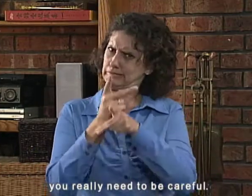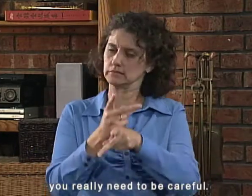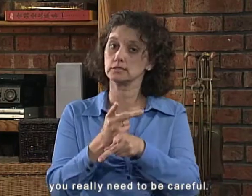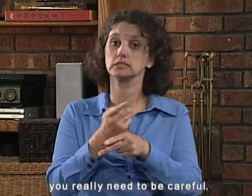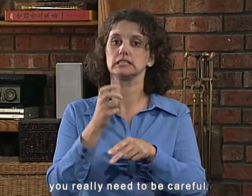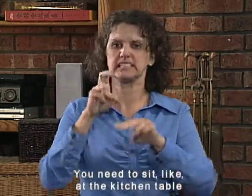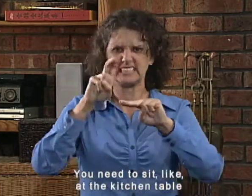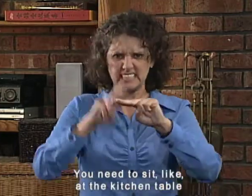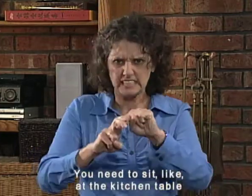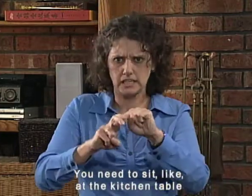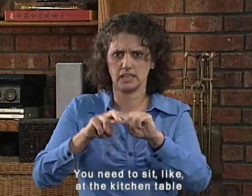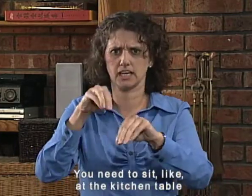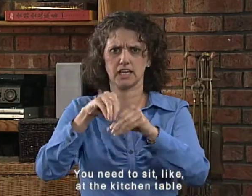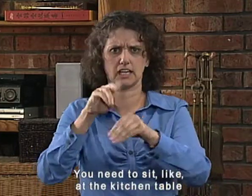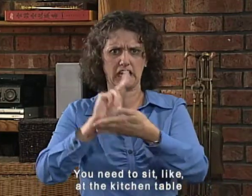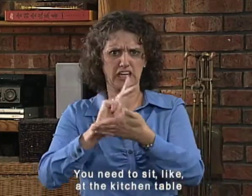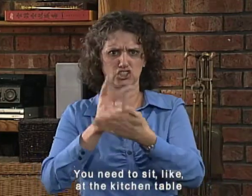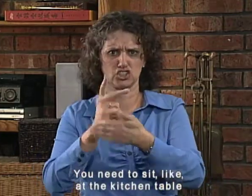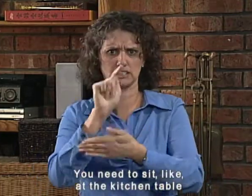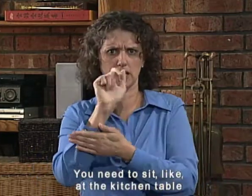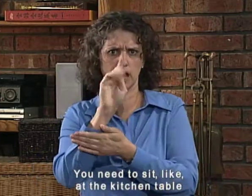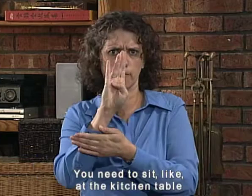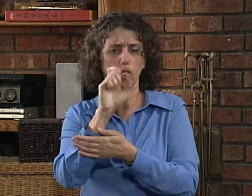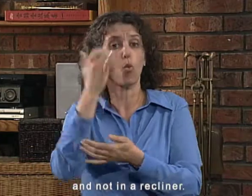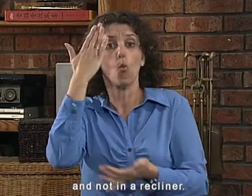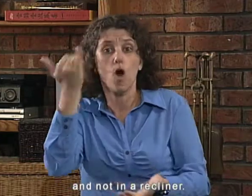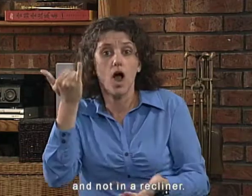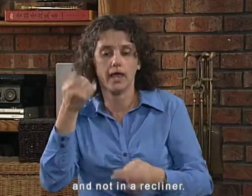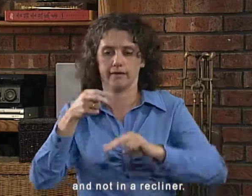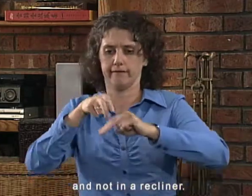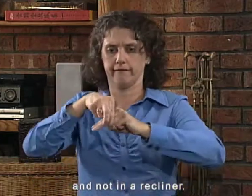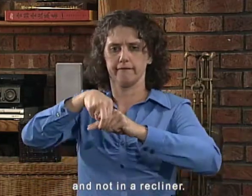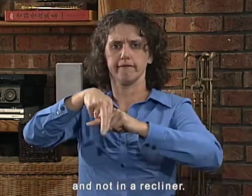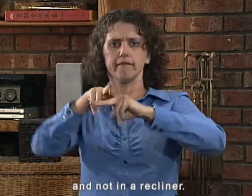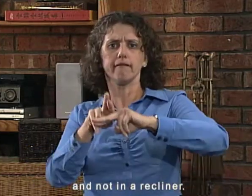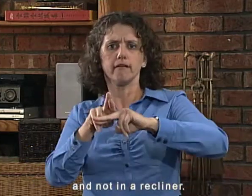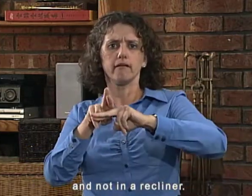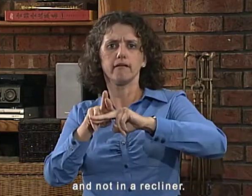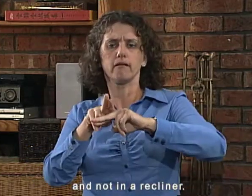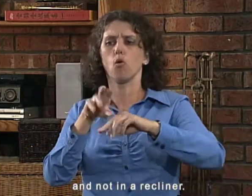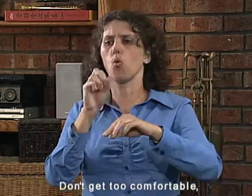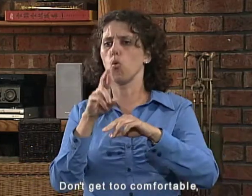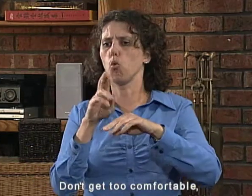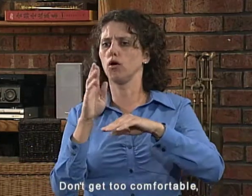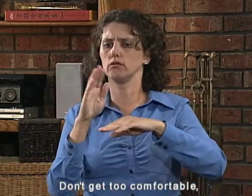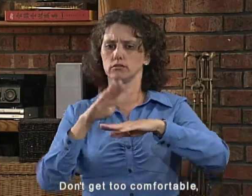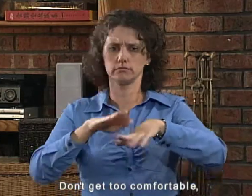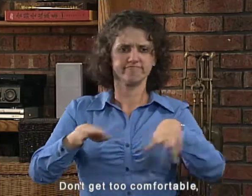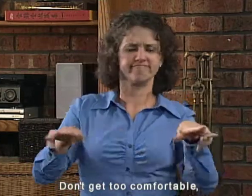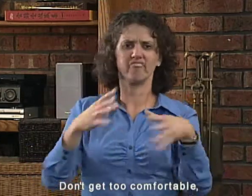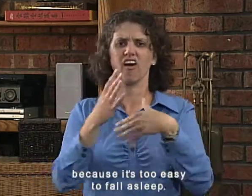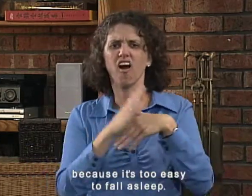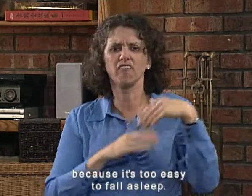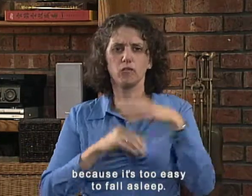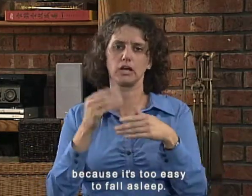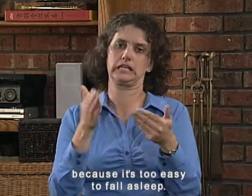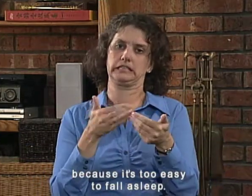careful. You need to sit like at the kitchen table and not in a recliner. Now, don't get too comfortable because it's too easy to